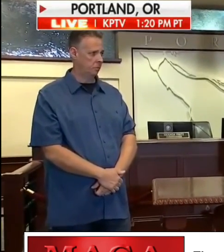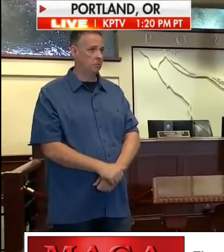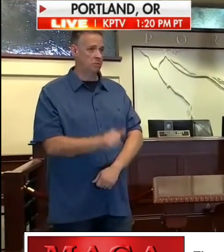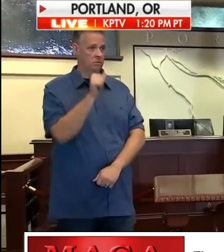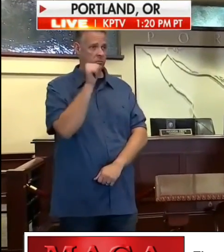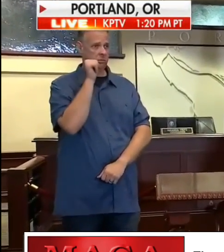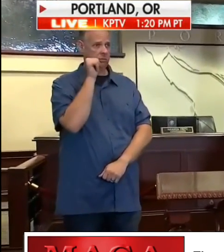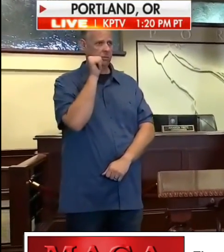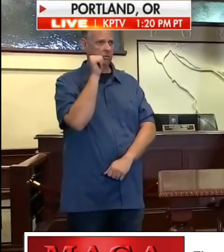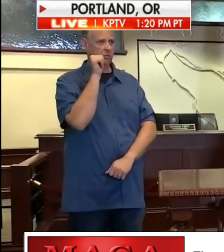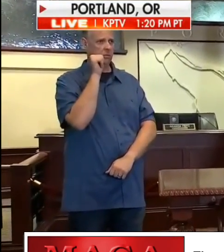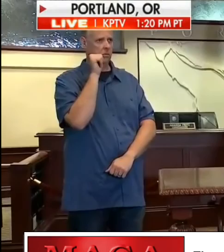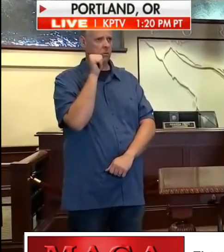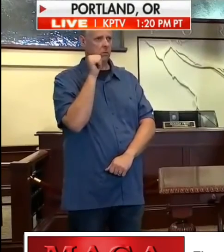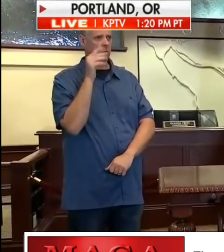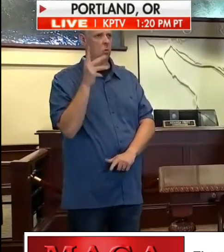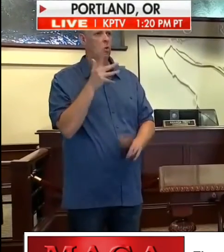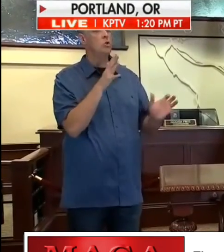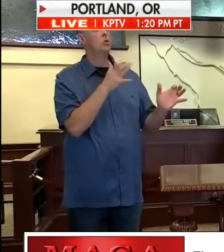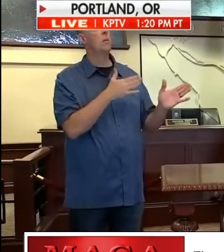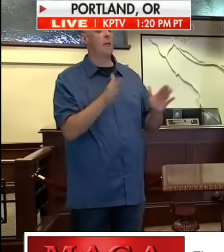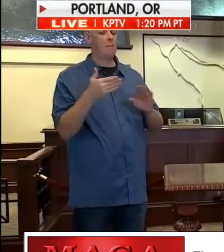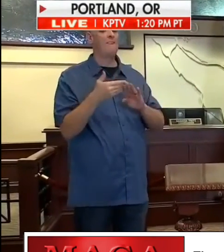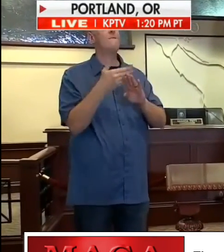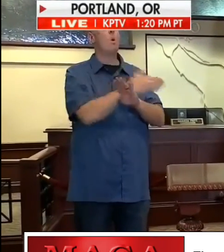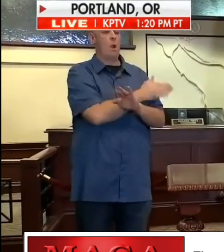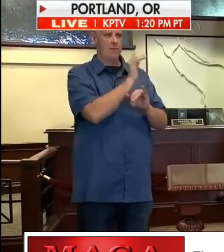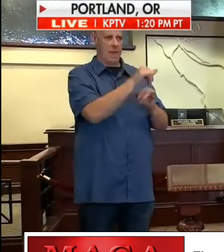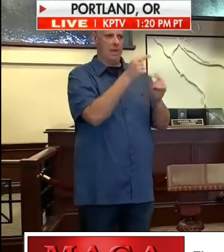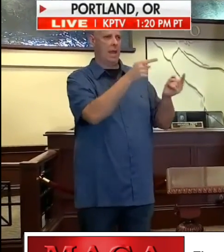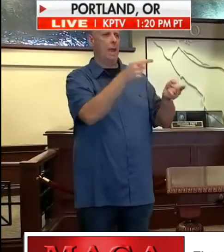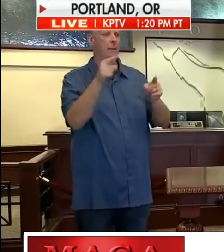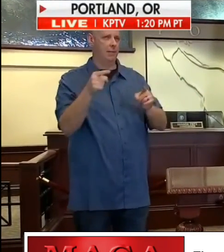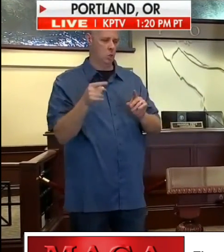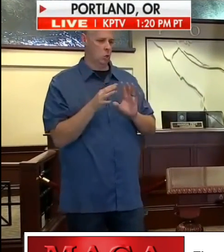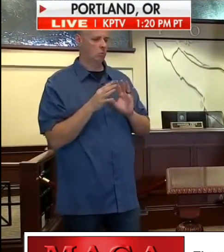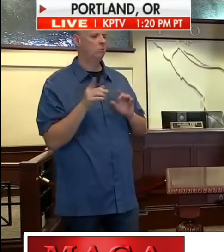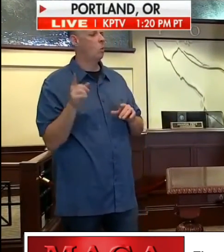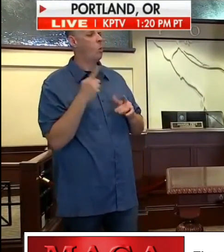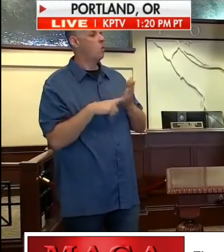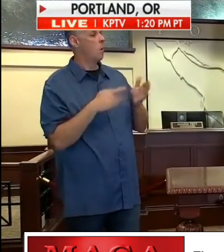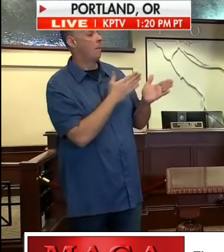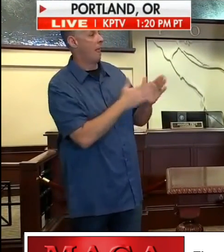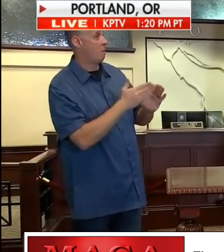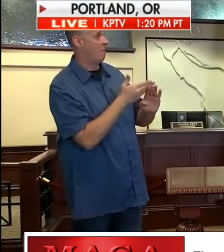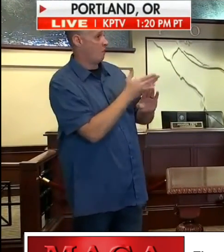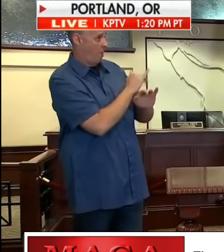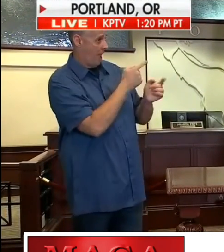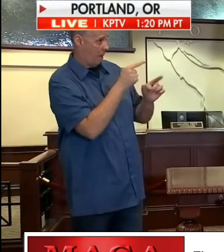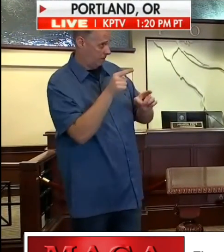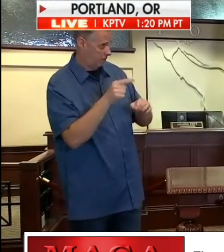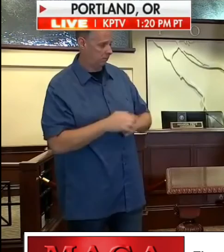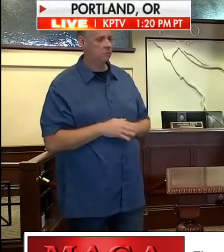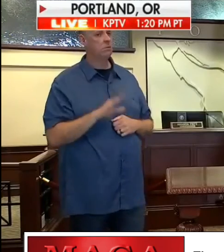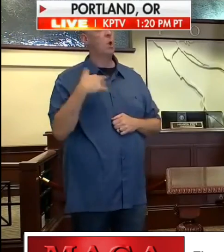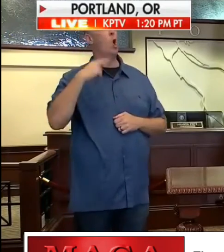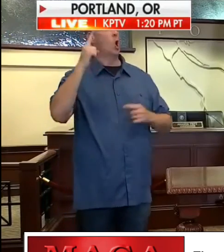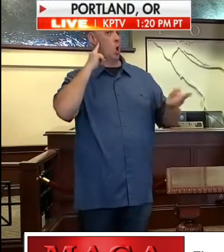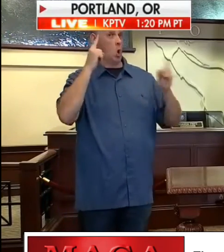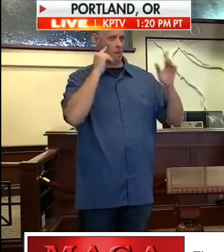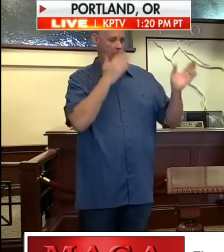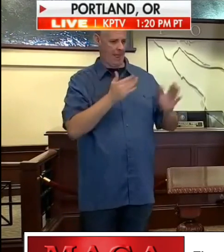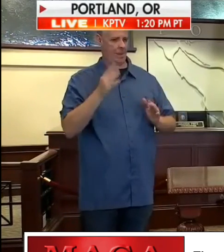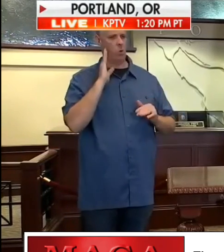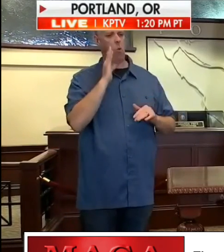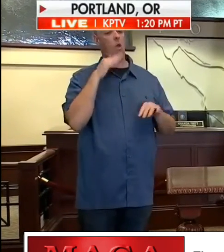So last night we had information that a vehicle caravan was going to come up to Portland from Clackamas County. Early